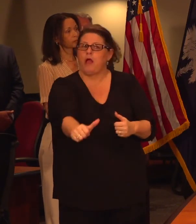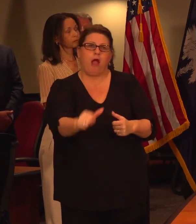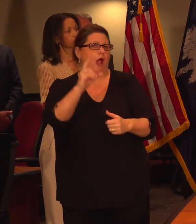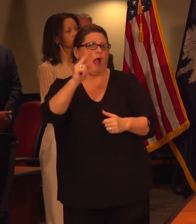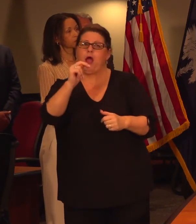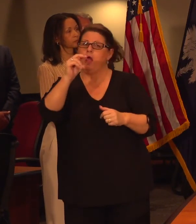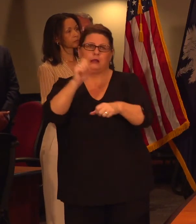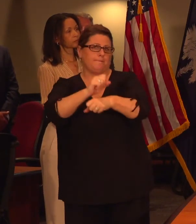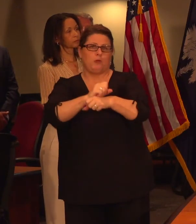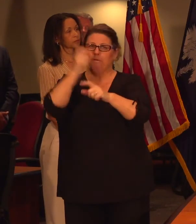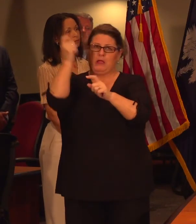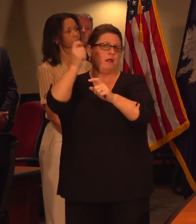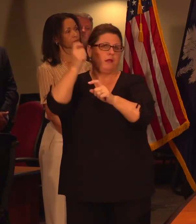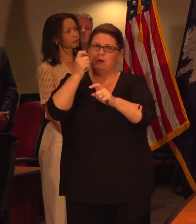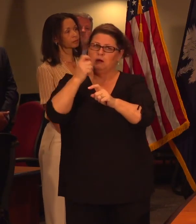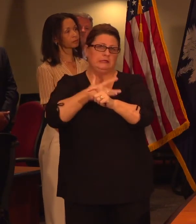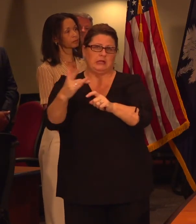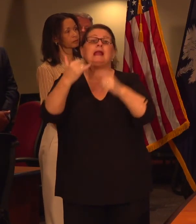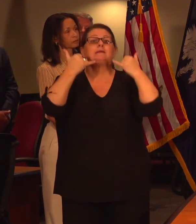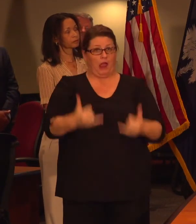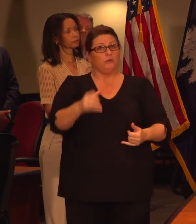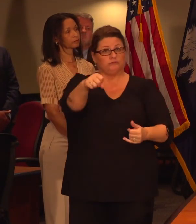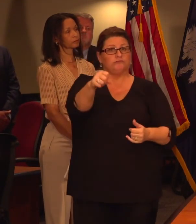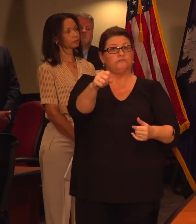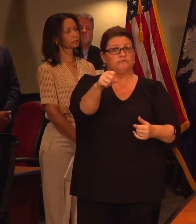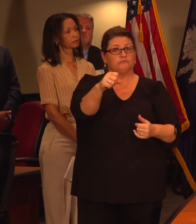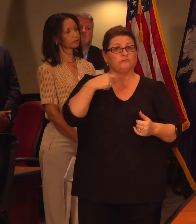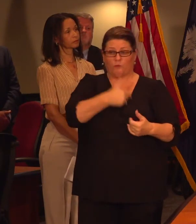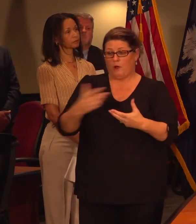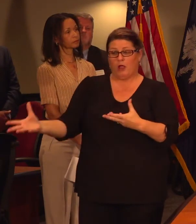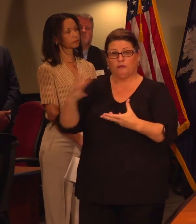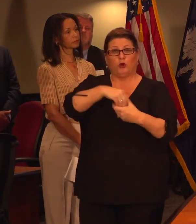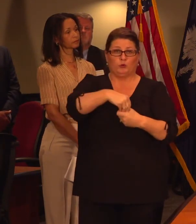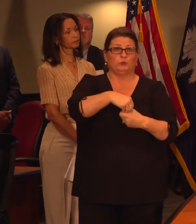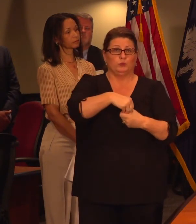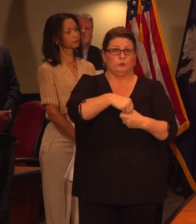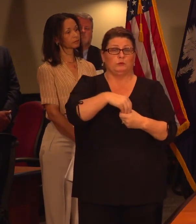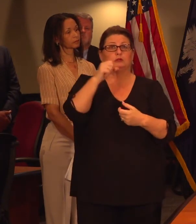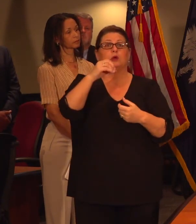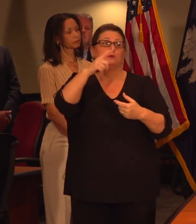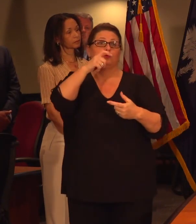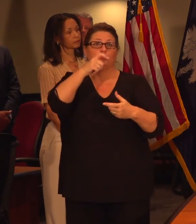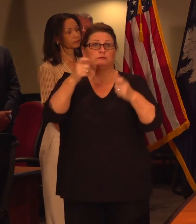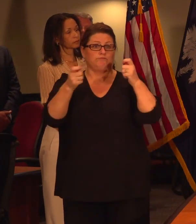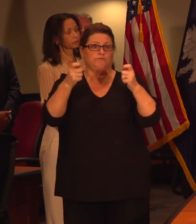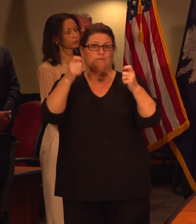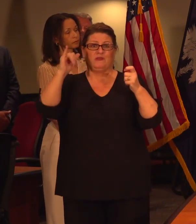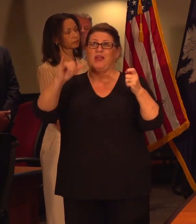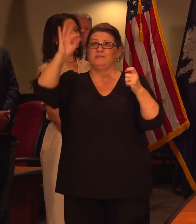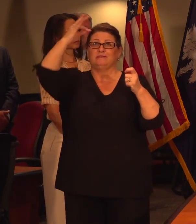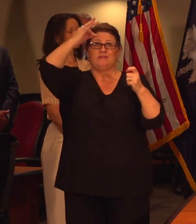unemployment scheme. They are now. And we are working to be sure that the administration, those in charge of those federal agencies